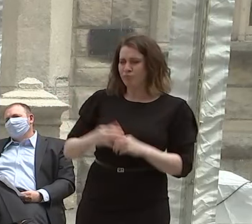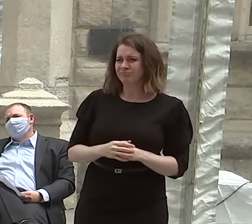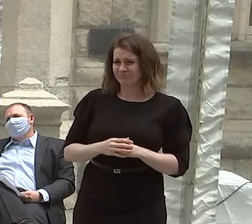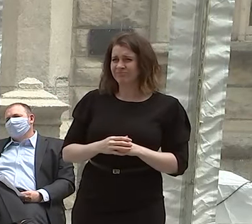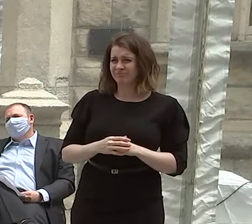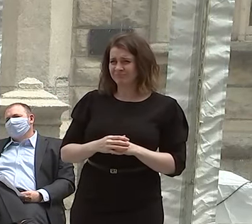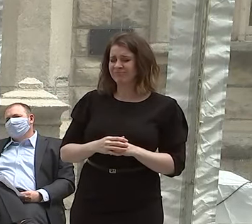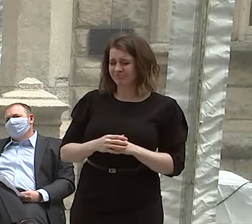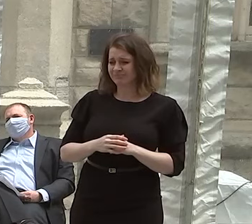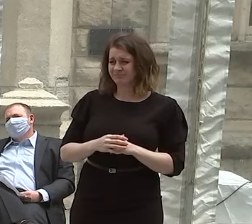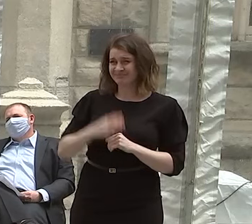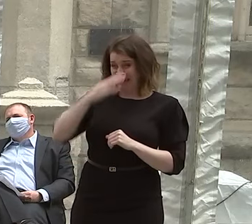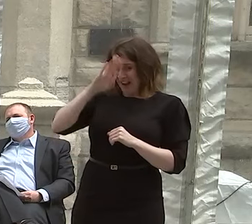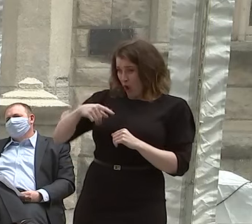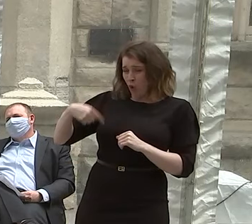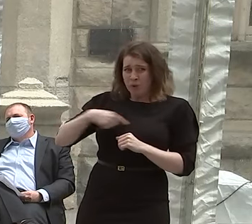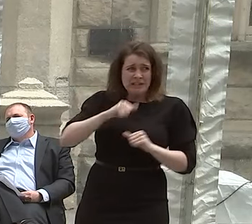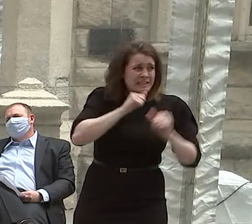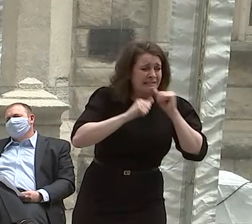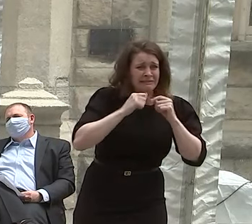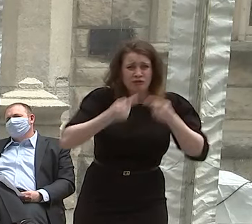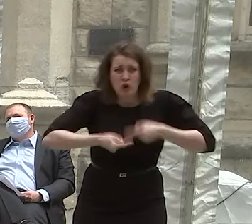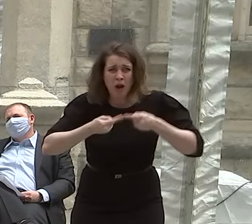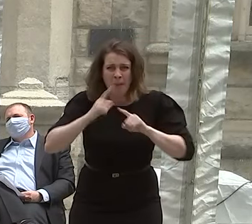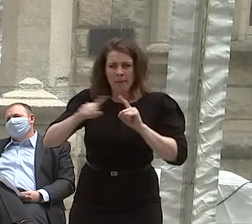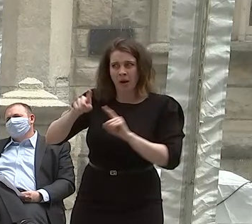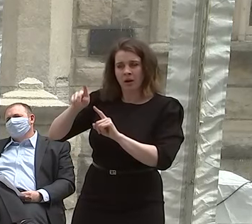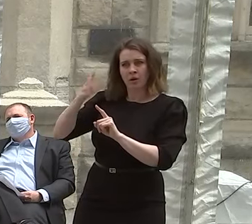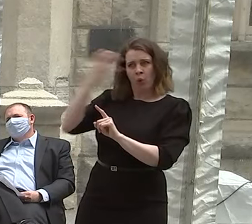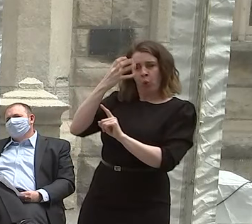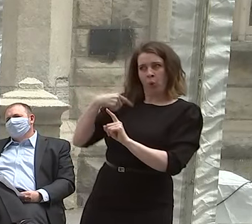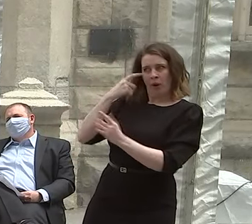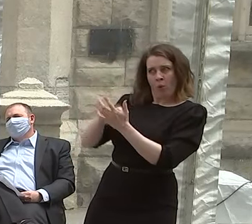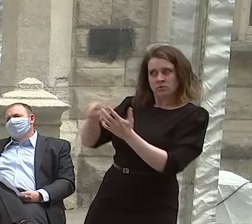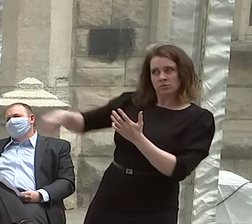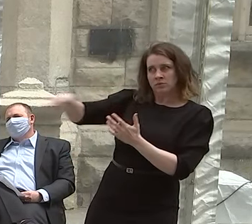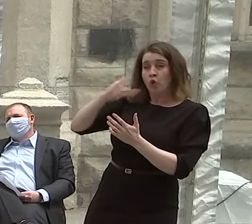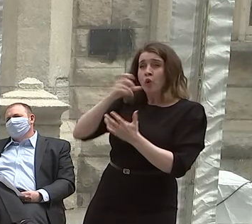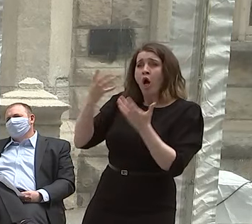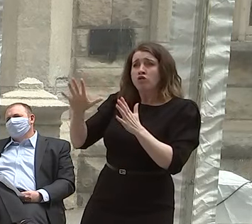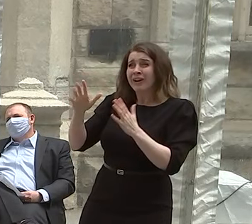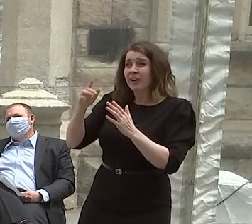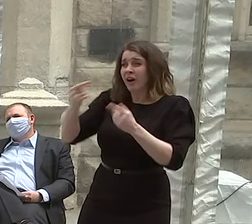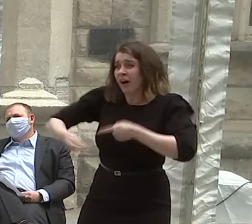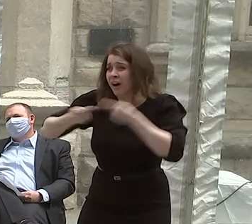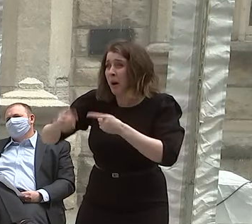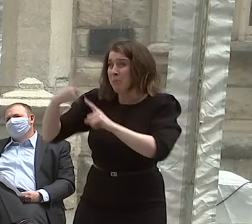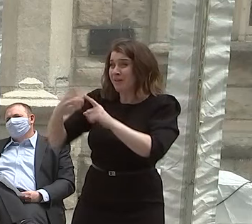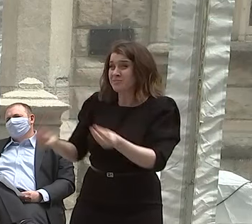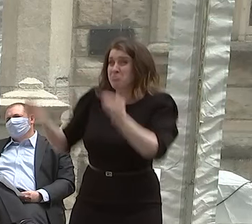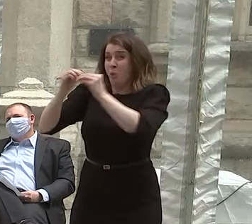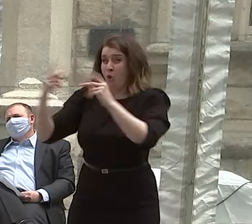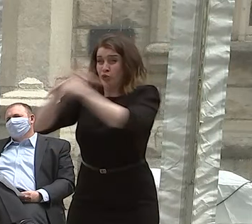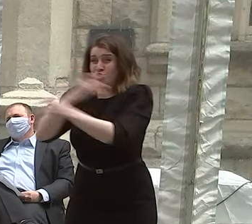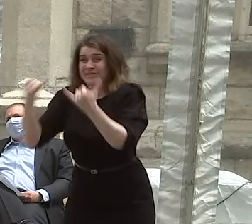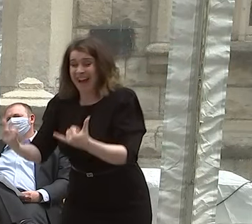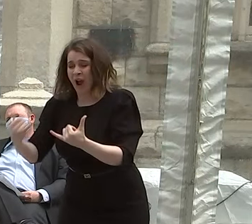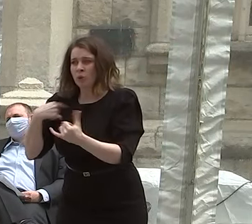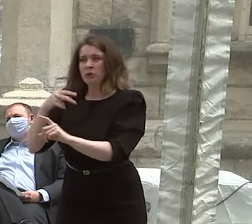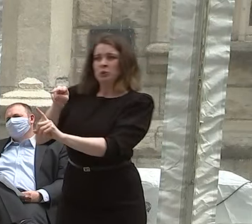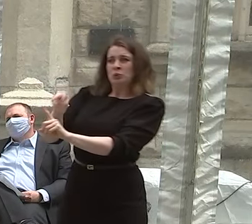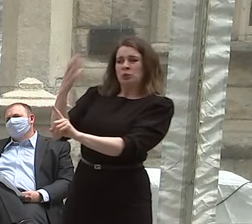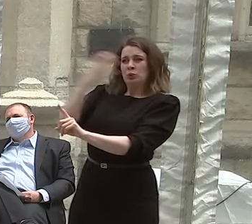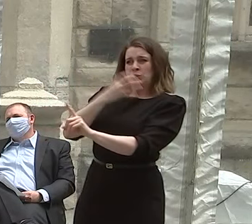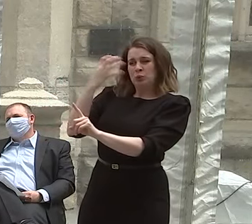as this crisis has been for all of us, it's those Chicagoans whose pain is most acutely felt, and those whose future